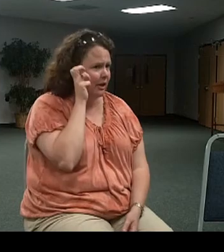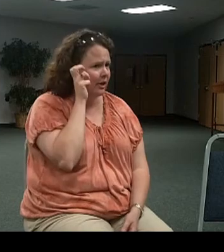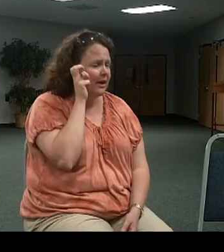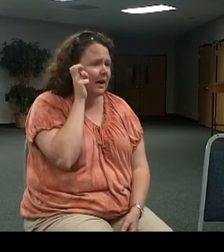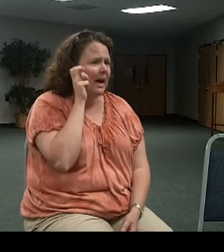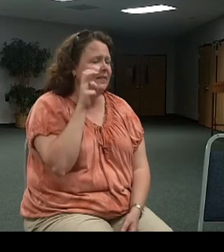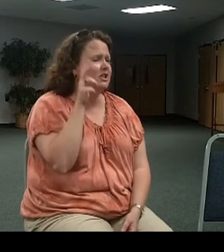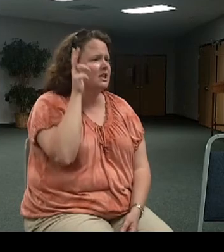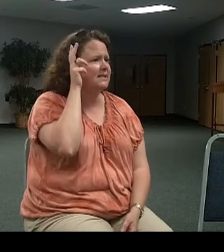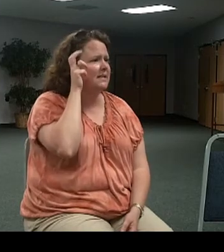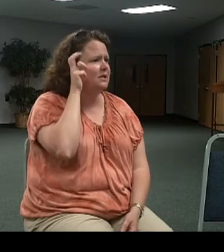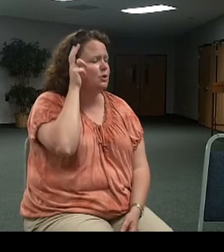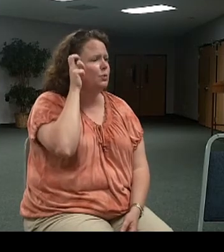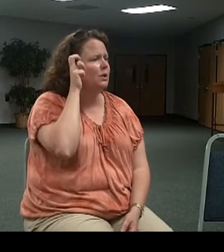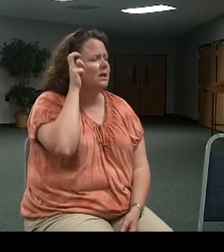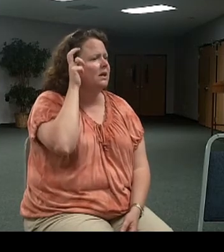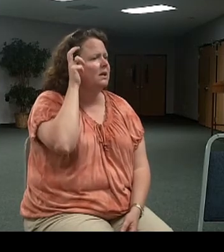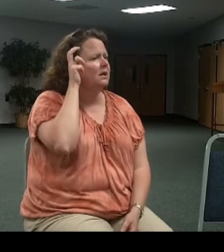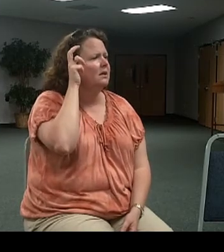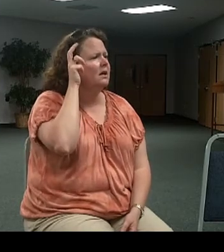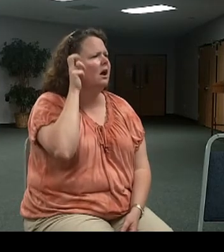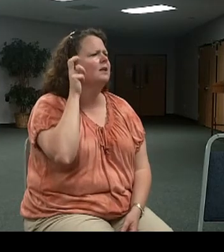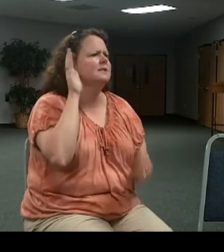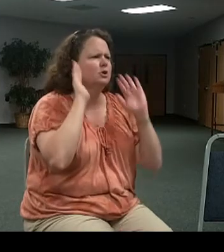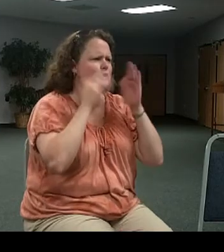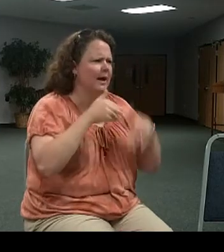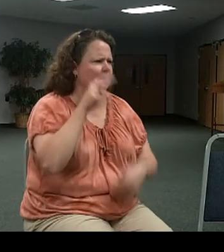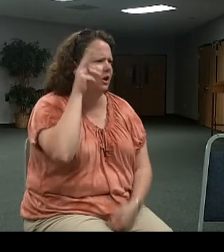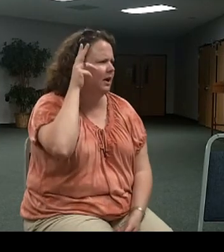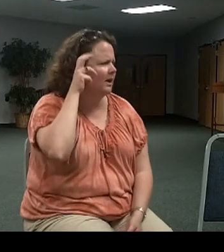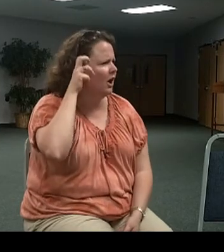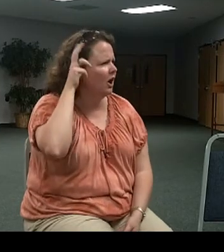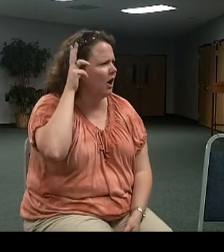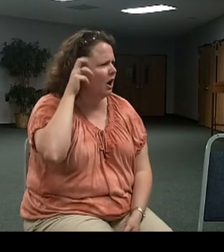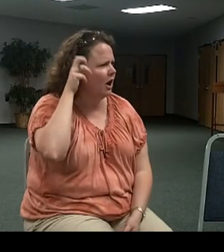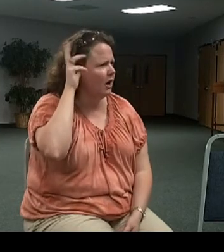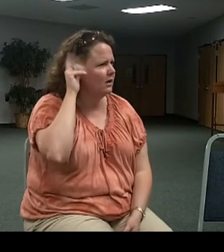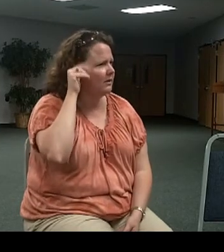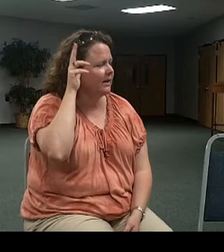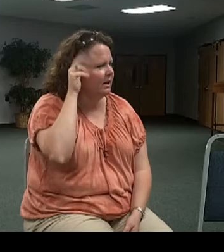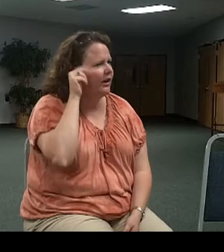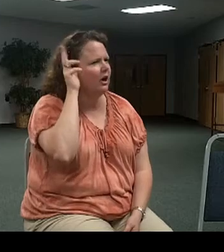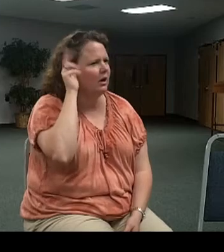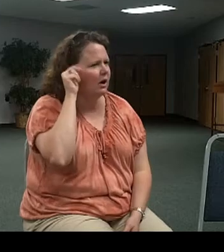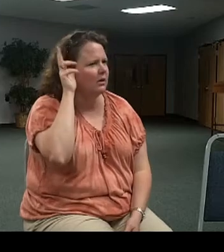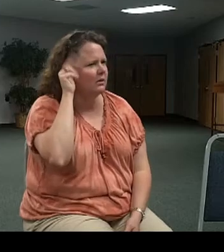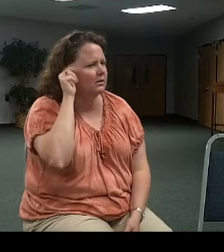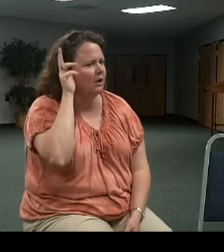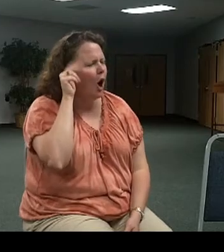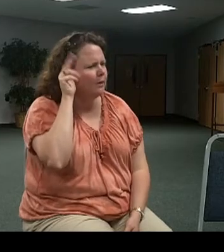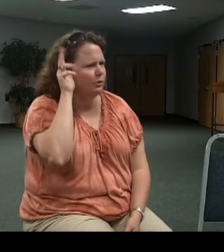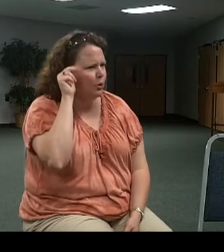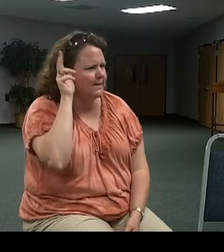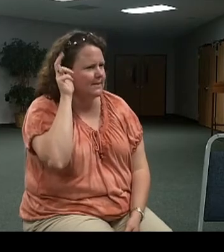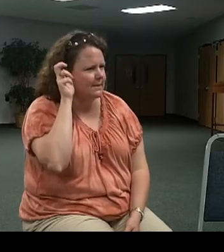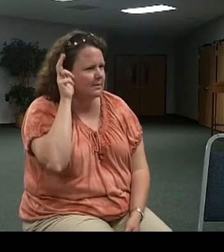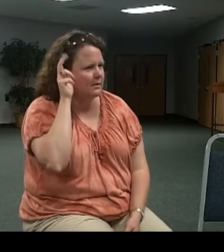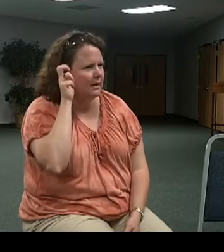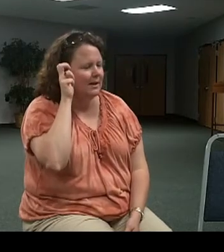hear and they just need to concentrate on hearing audible noises. It